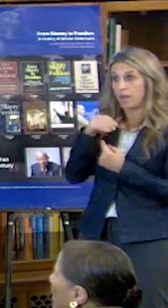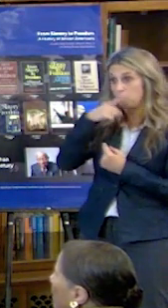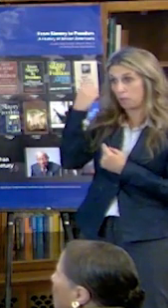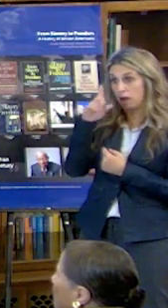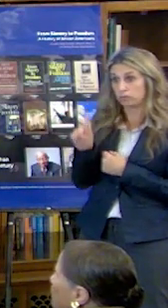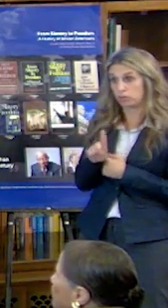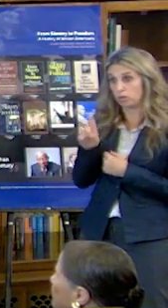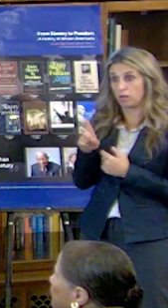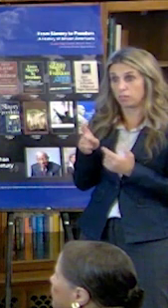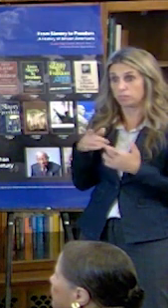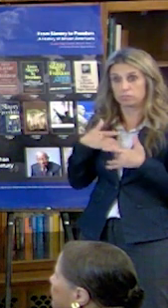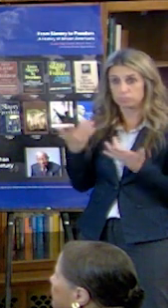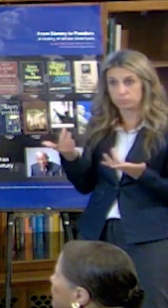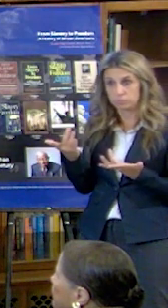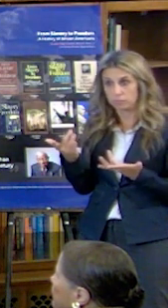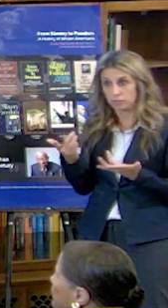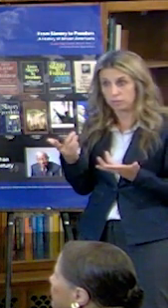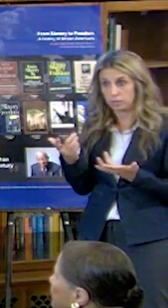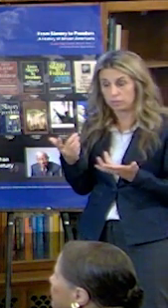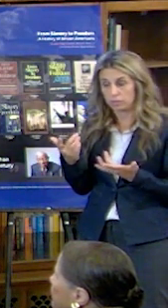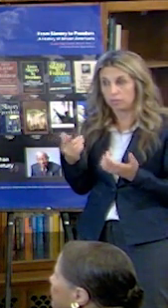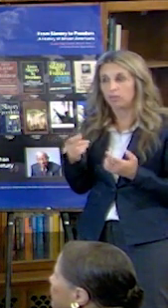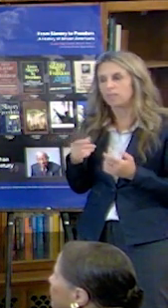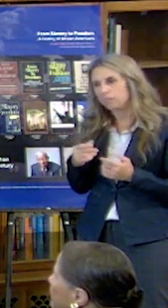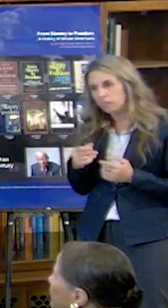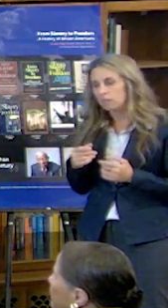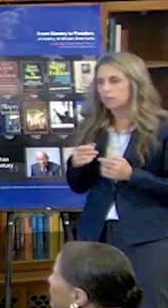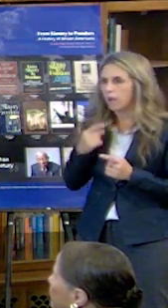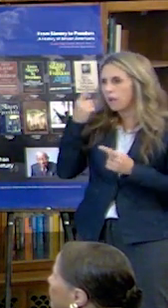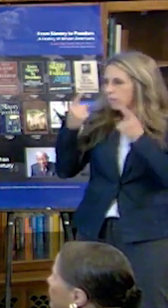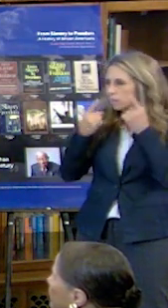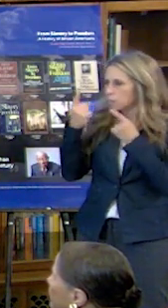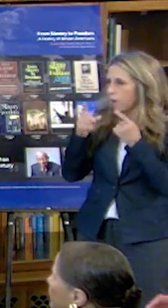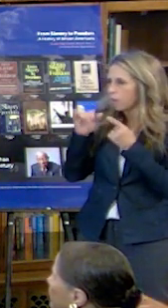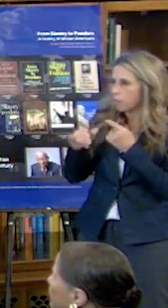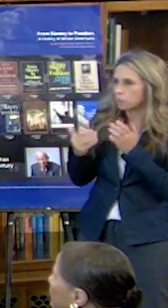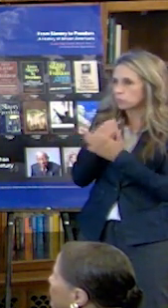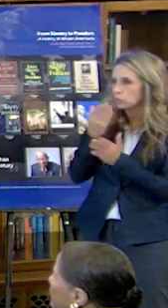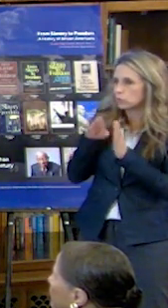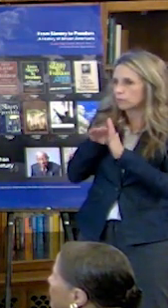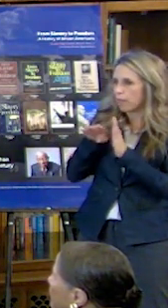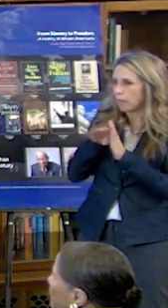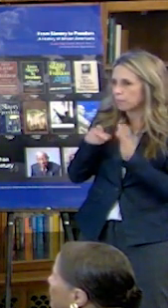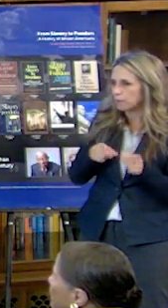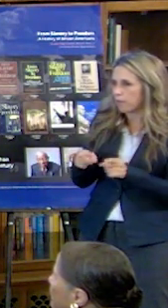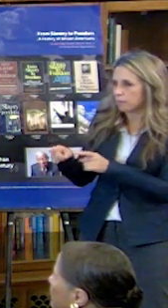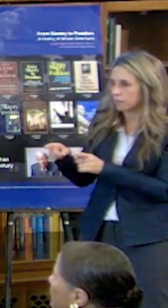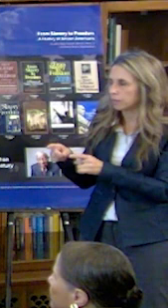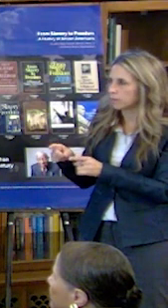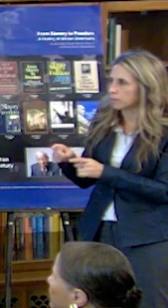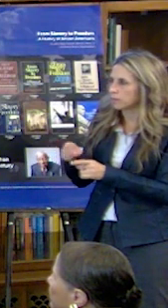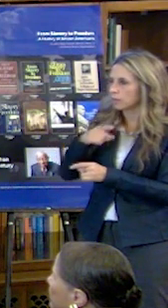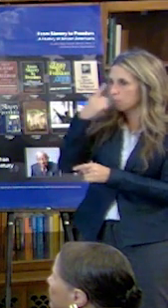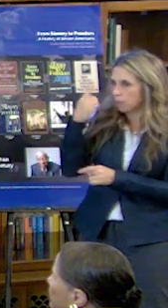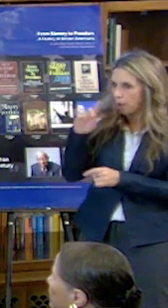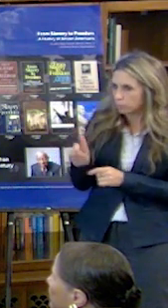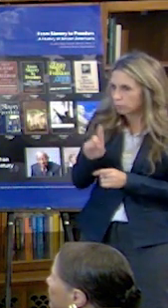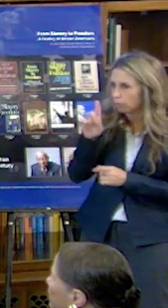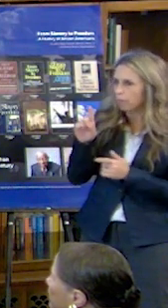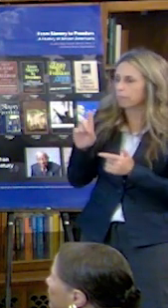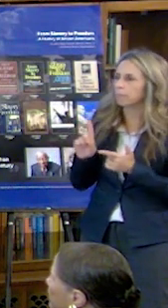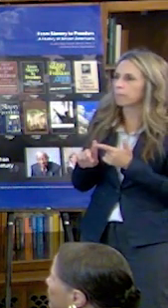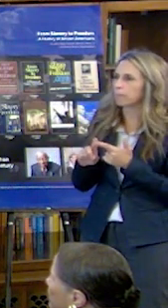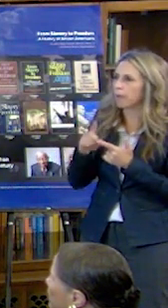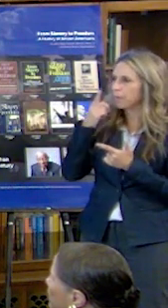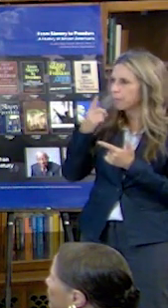Gun so by extension as I I think about those kinds of new developments that are taking place I think about like Dr I